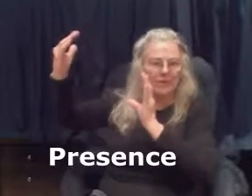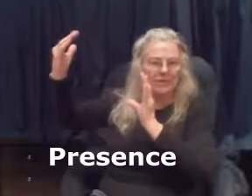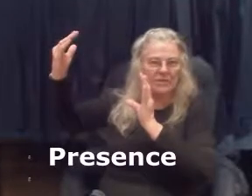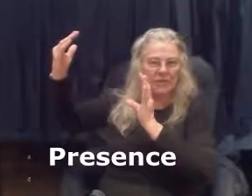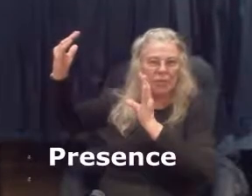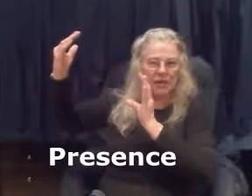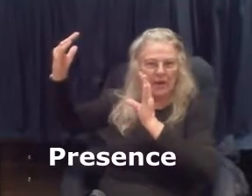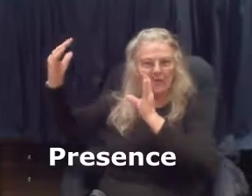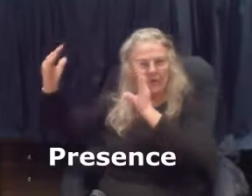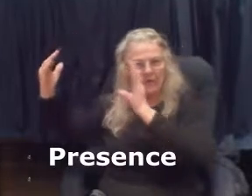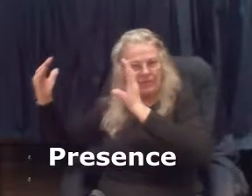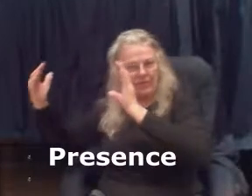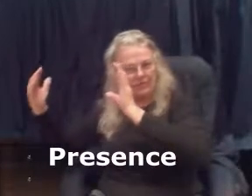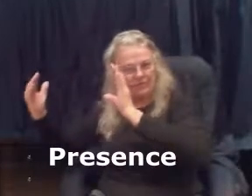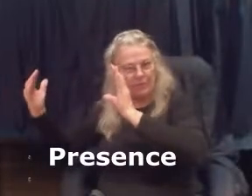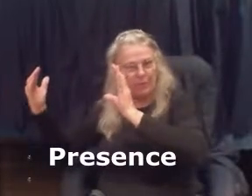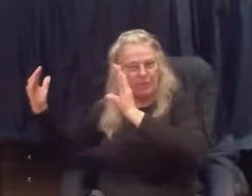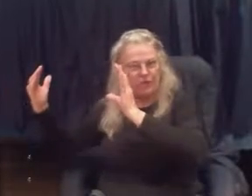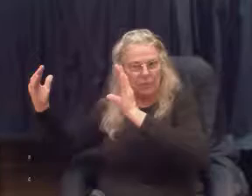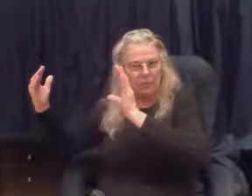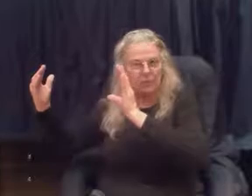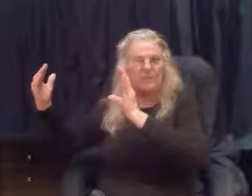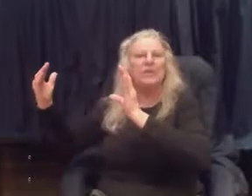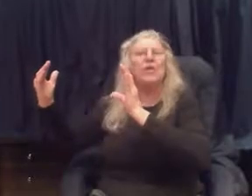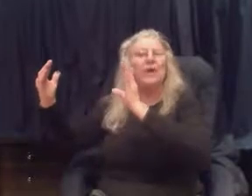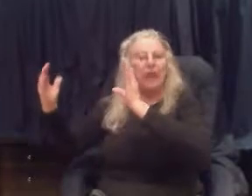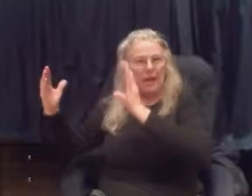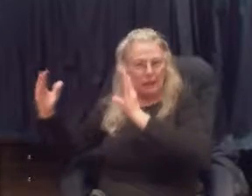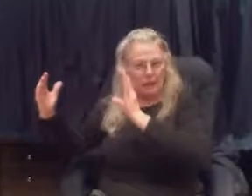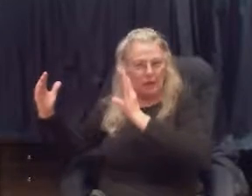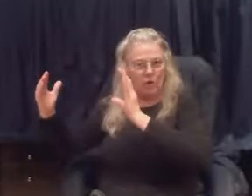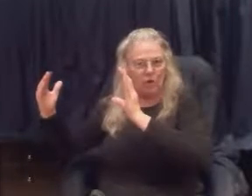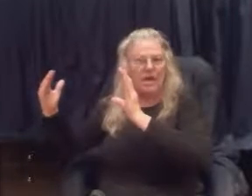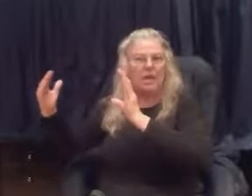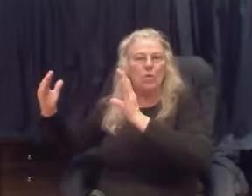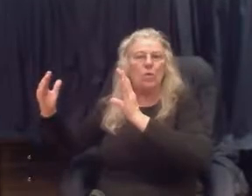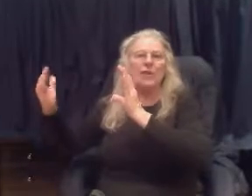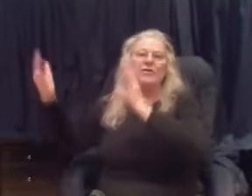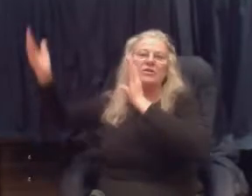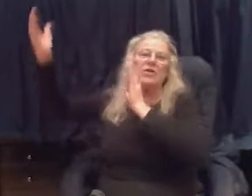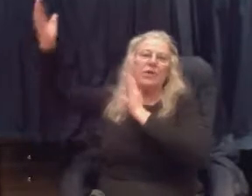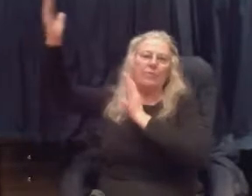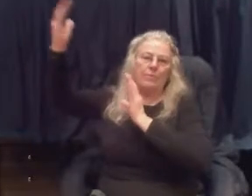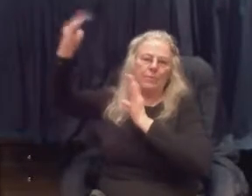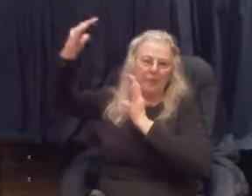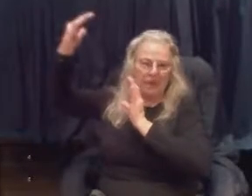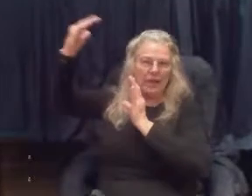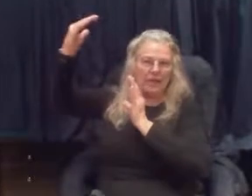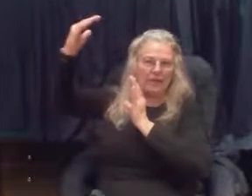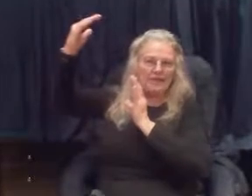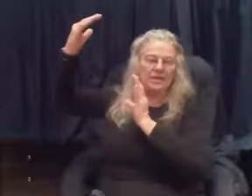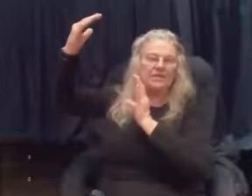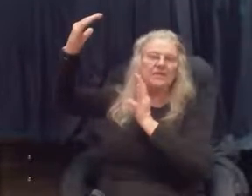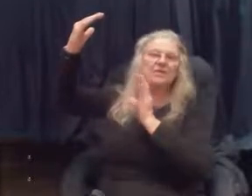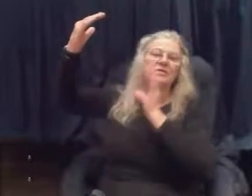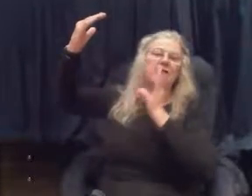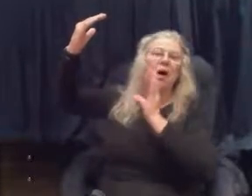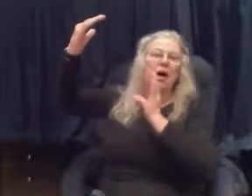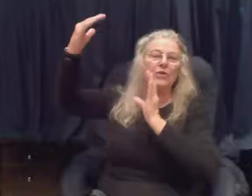presence of one another. If it is a person to person, it would be on an equal basis. But since this is God, you're